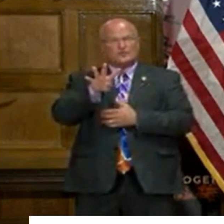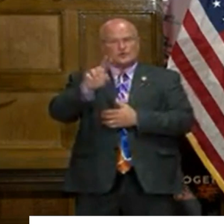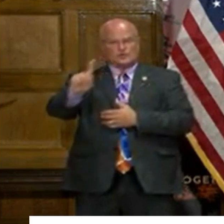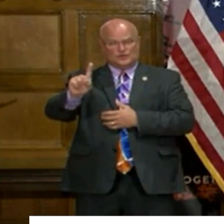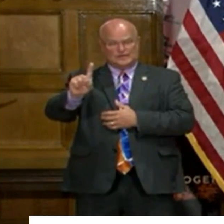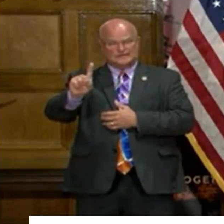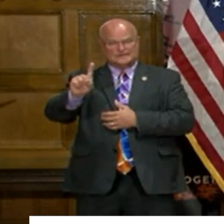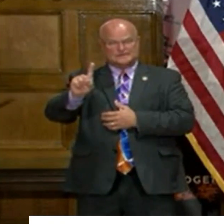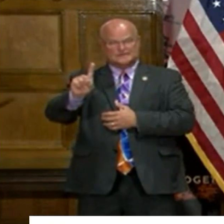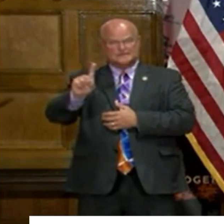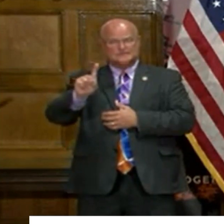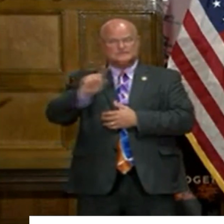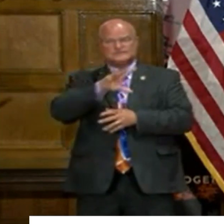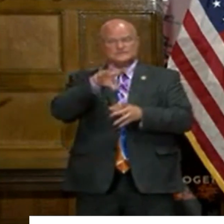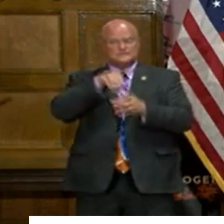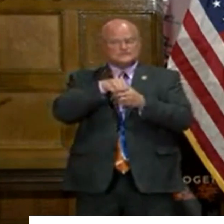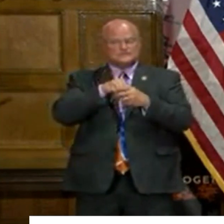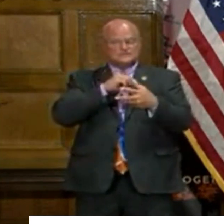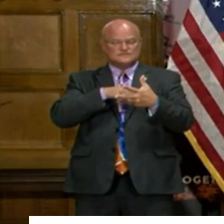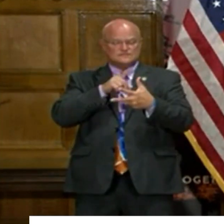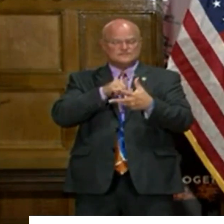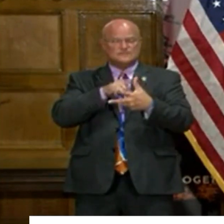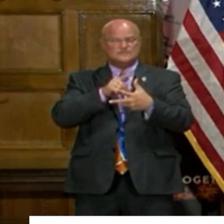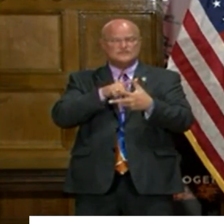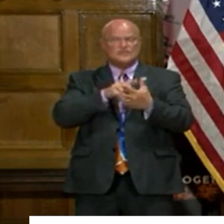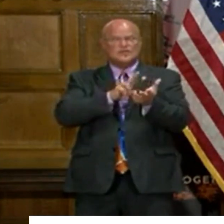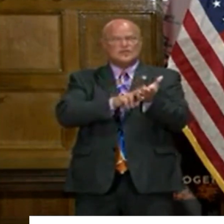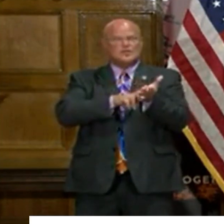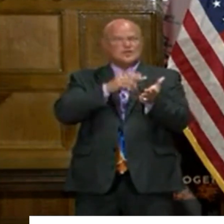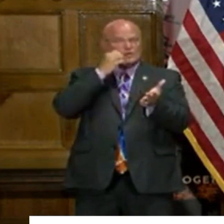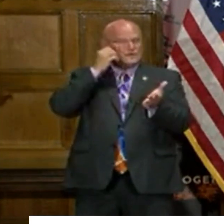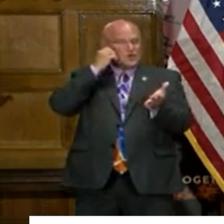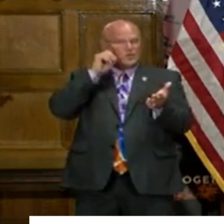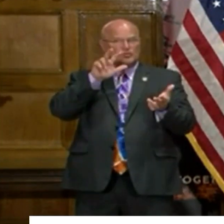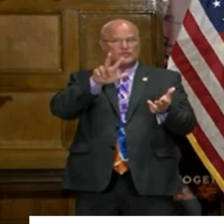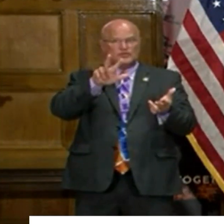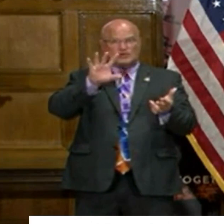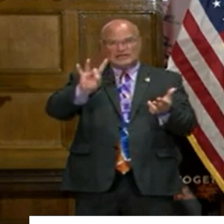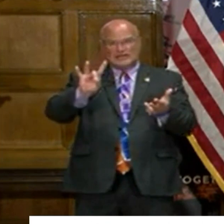6,341, comprised by 38 nursing home cases,